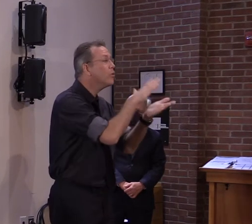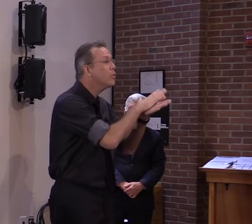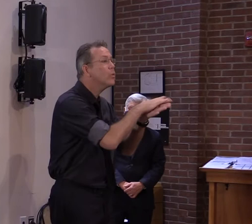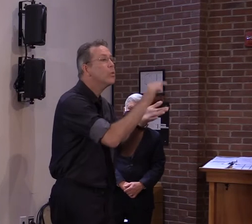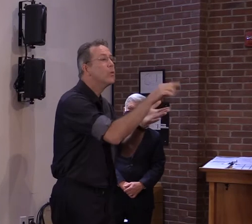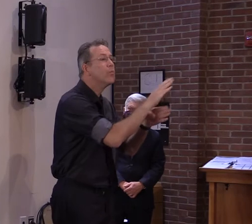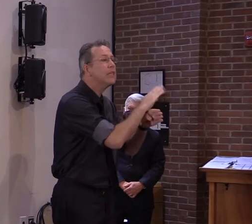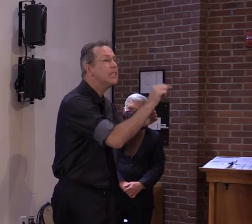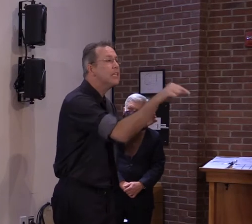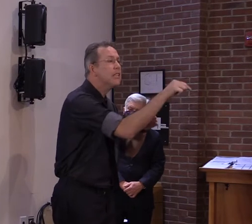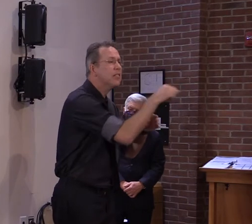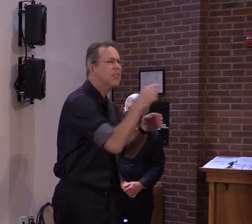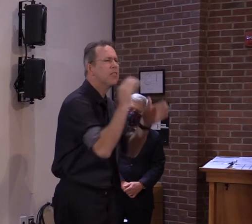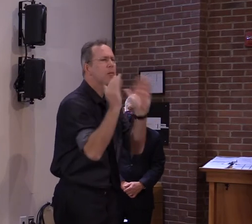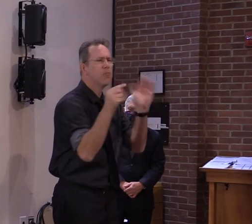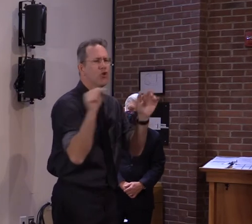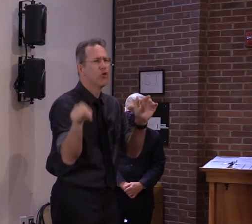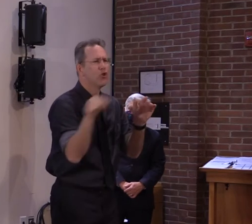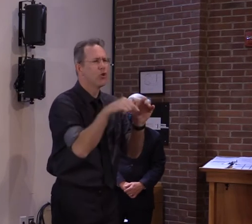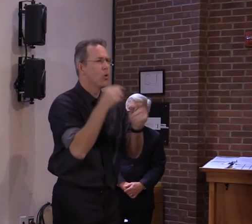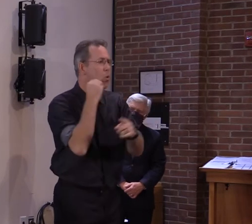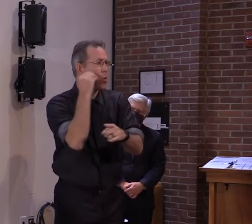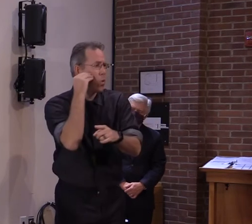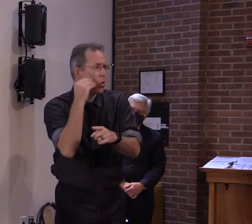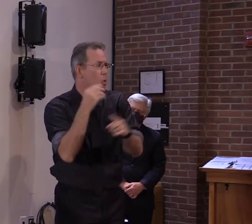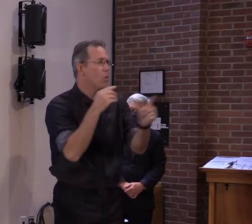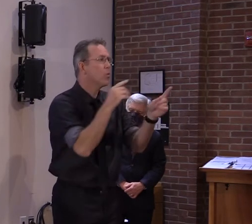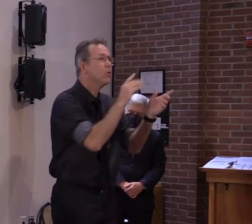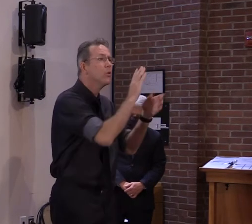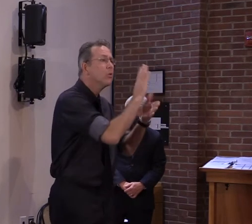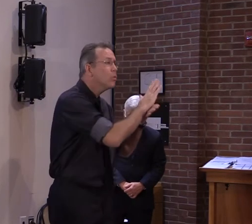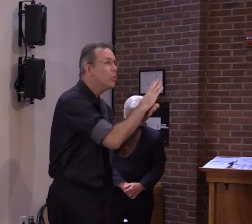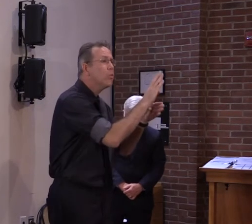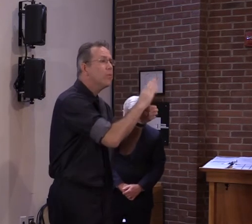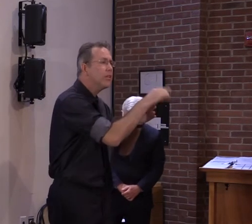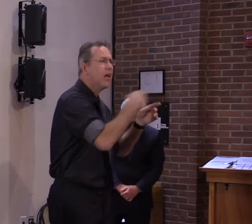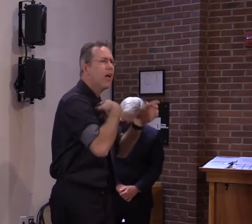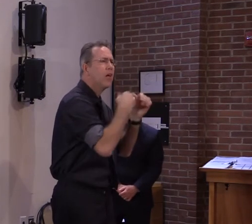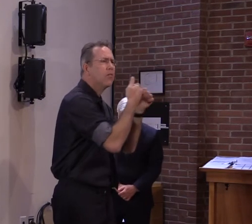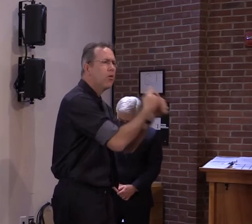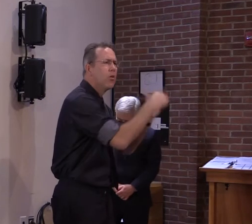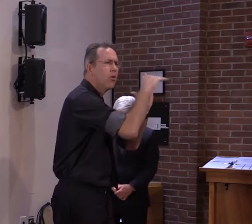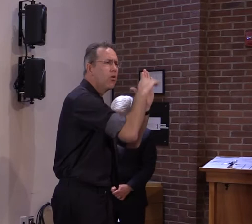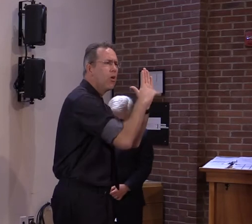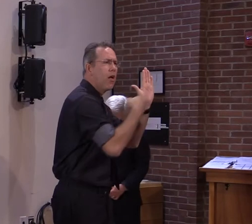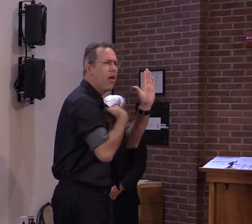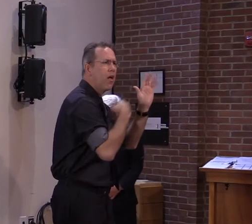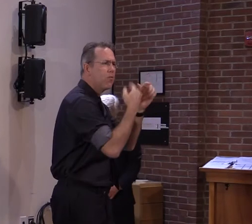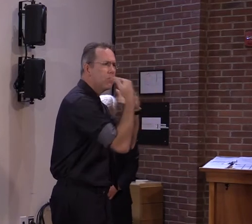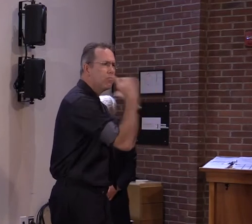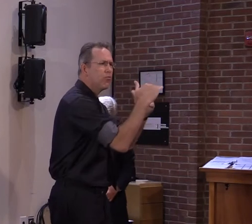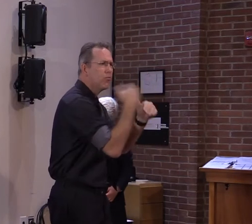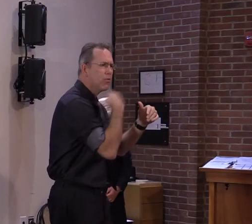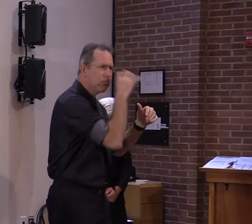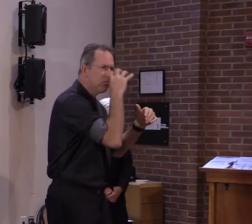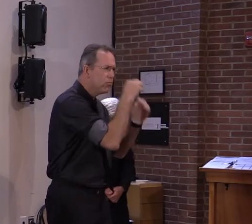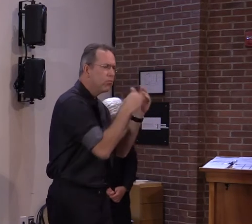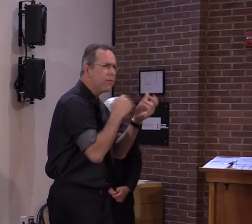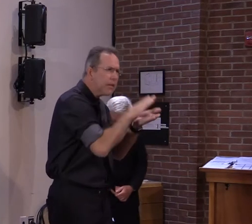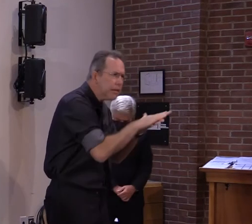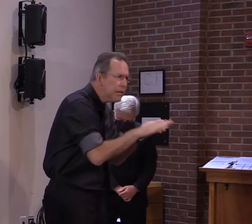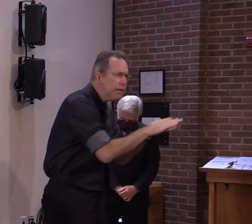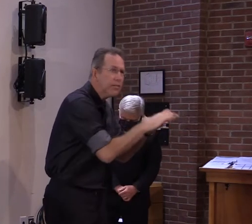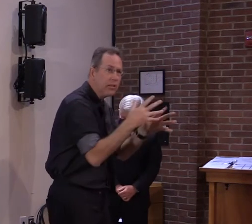and avoidance of crowded situations is part of the conditions for being open at all. Then there are